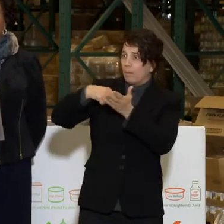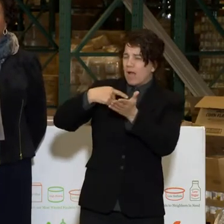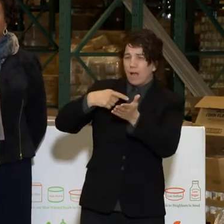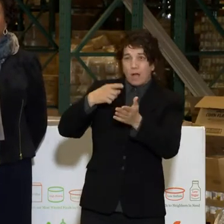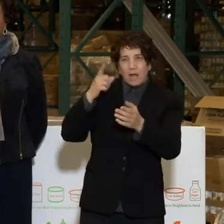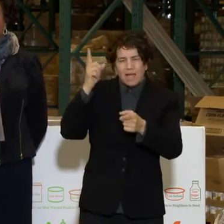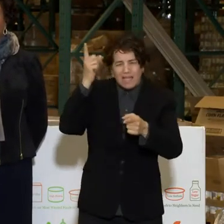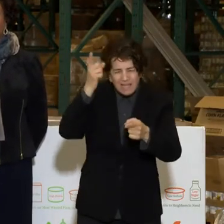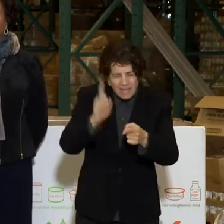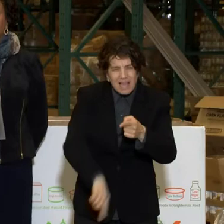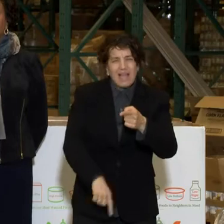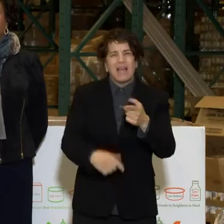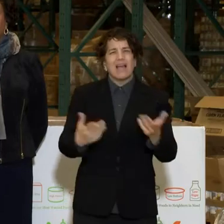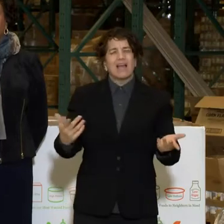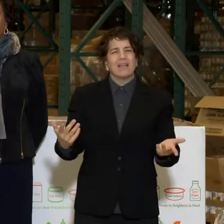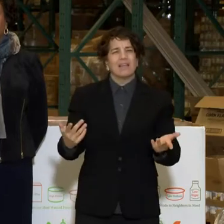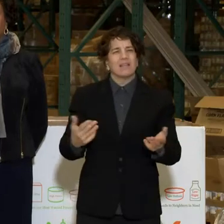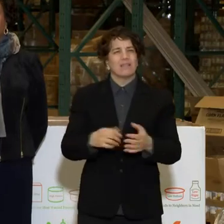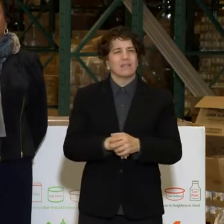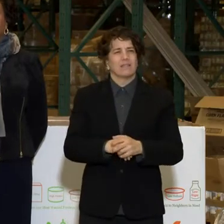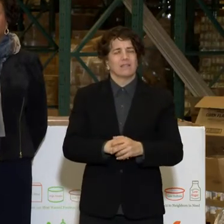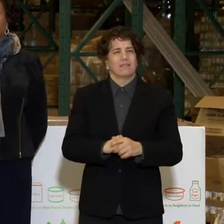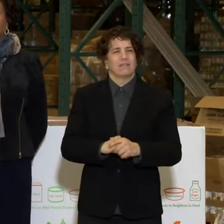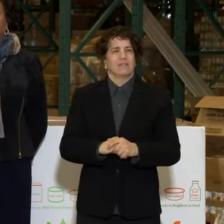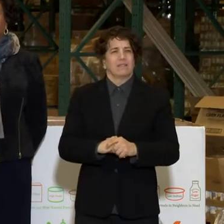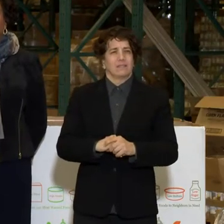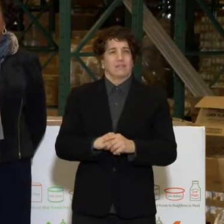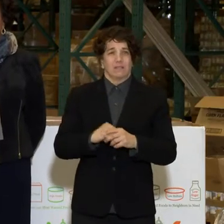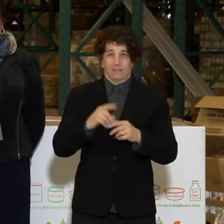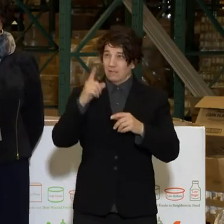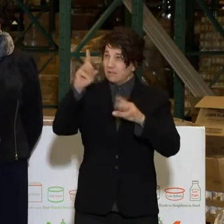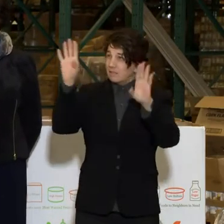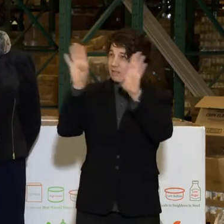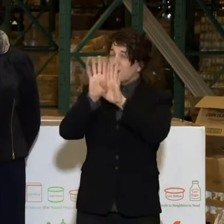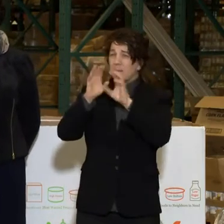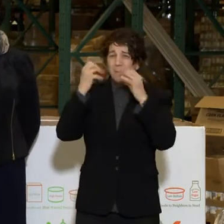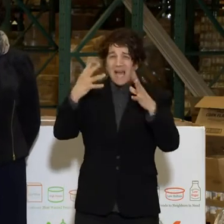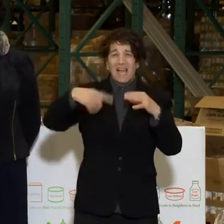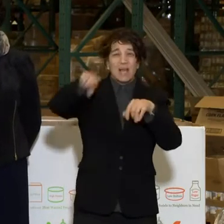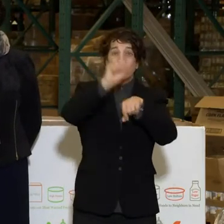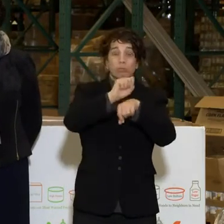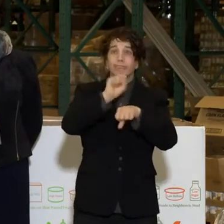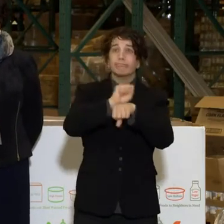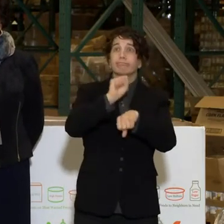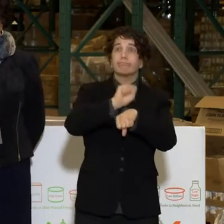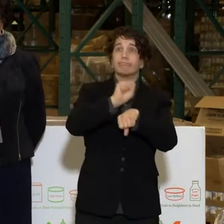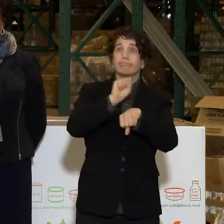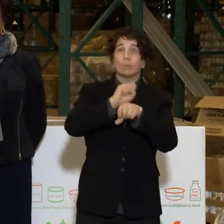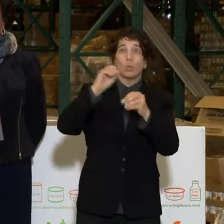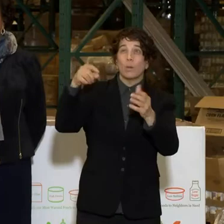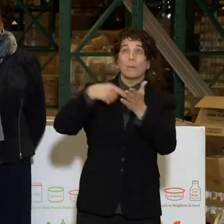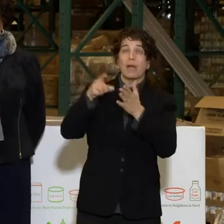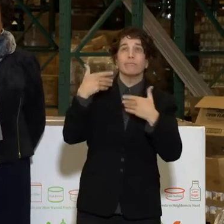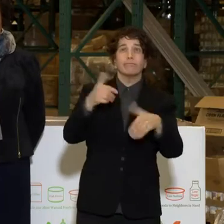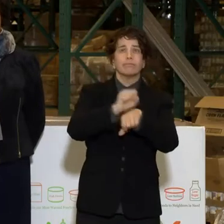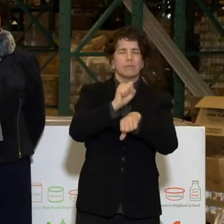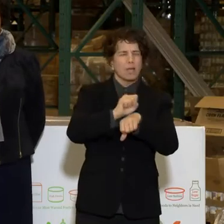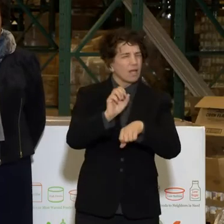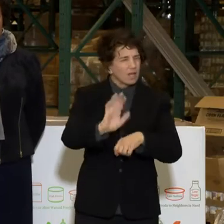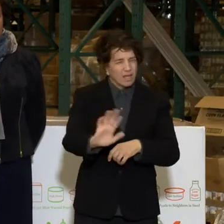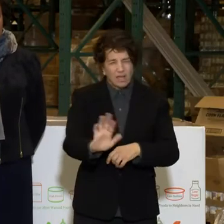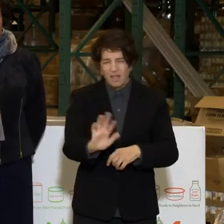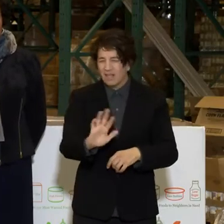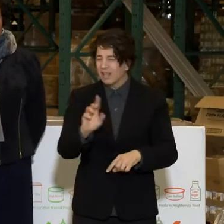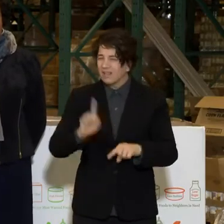because some of this will never be able to be made up. People are working without compensation. They are having to